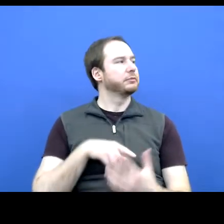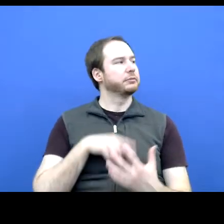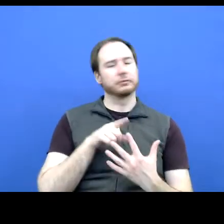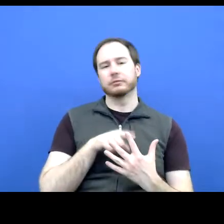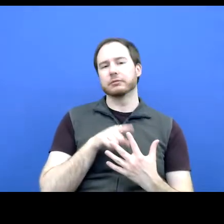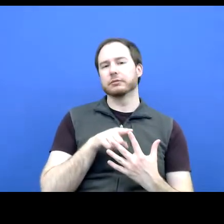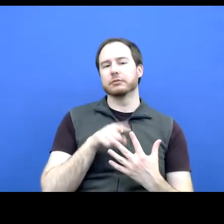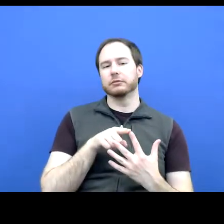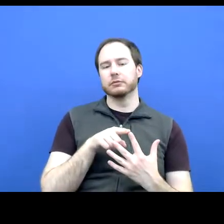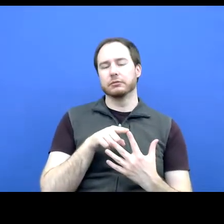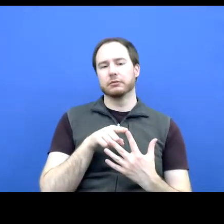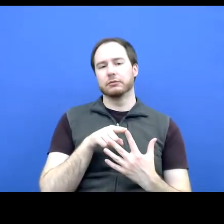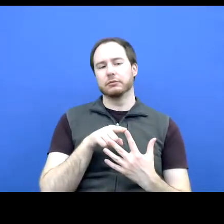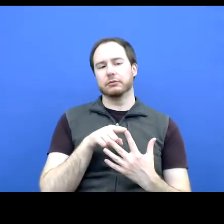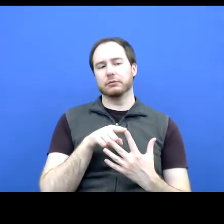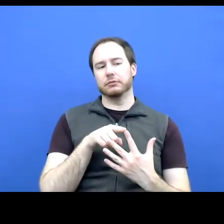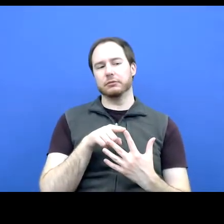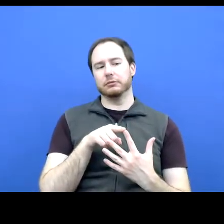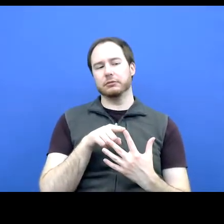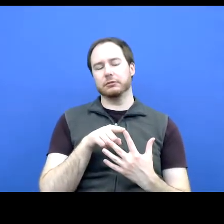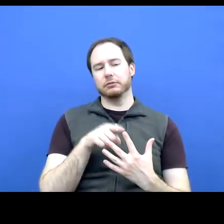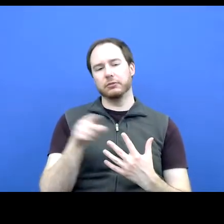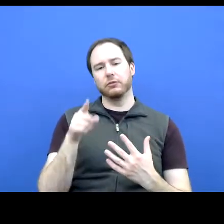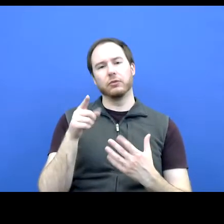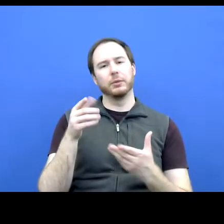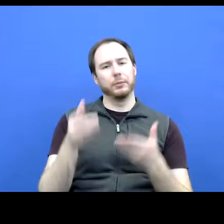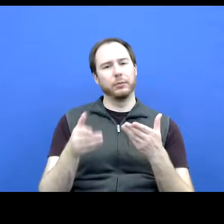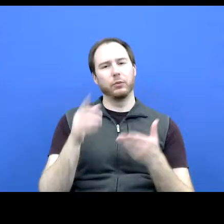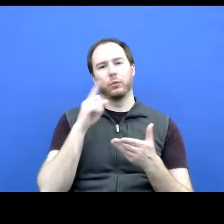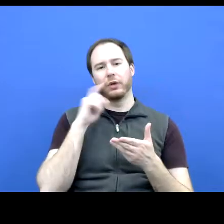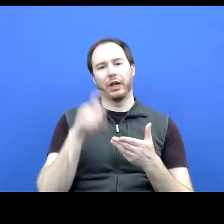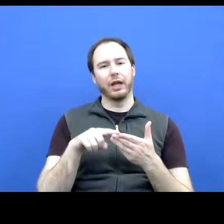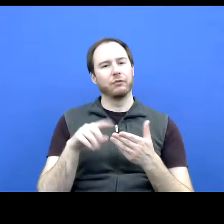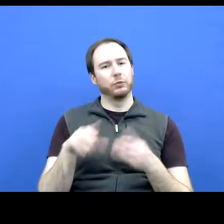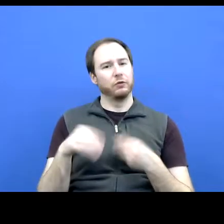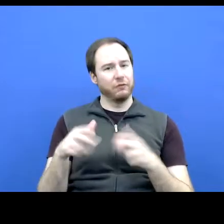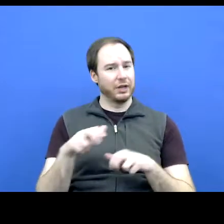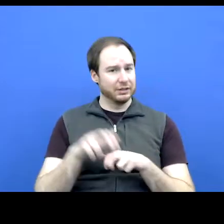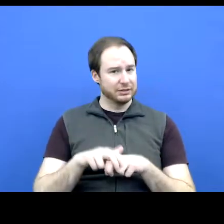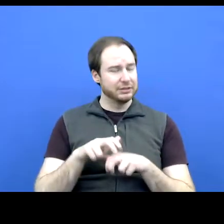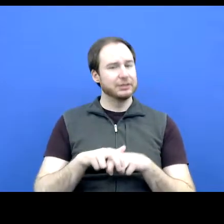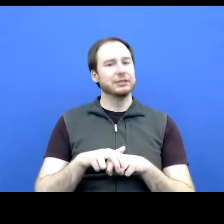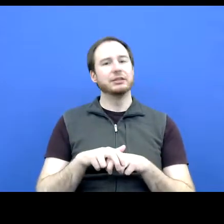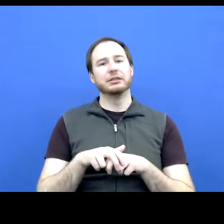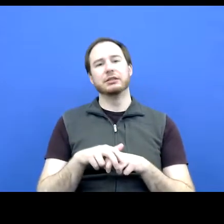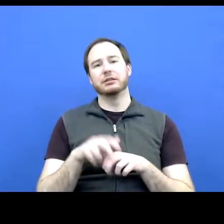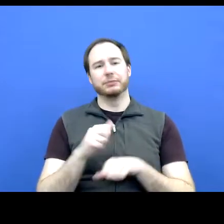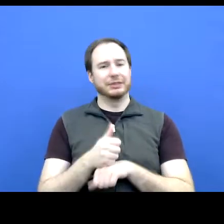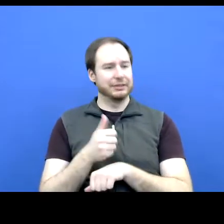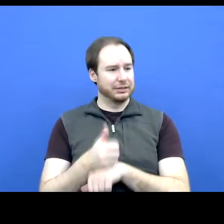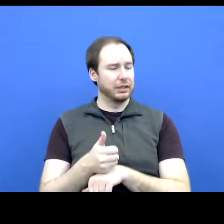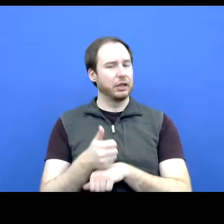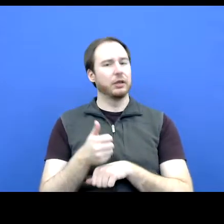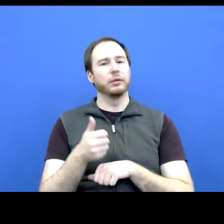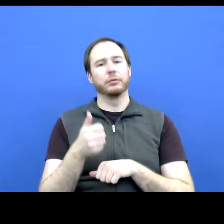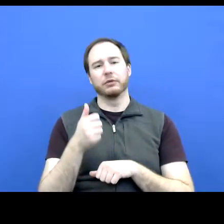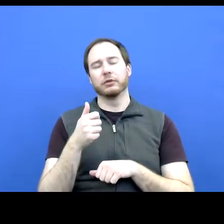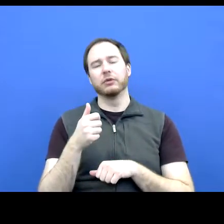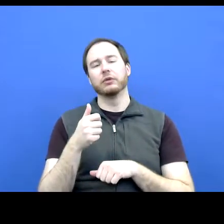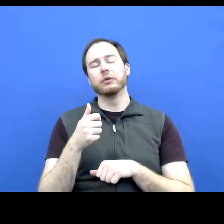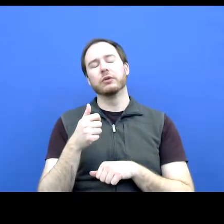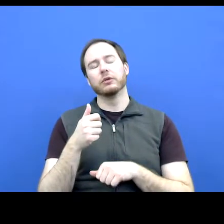How many, so you would probably have to bring in like seating and things like that and have that all set up when you do your